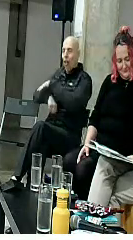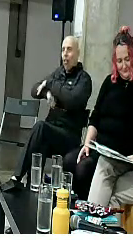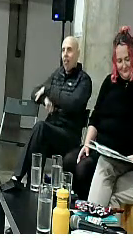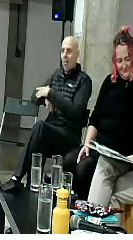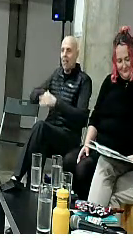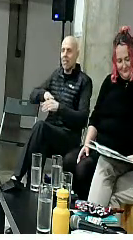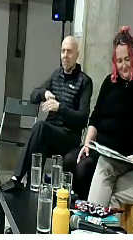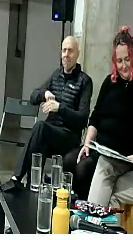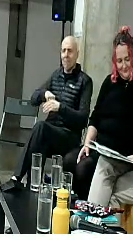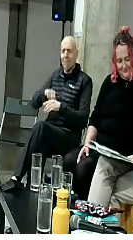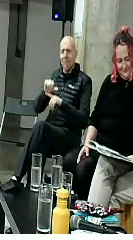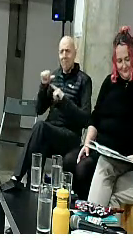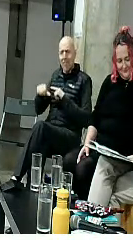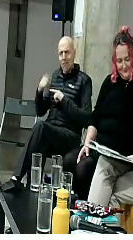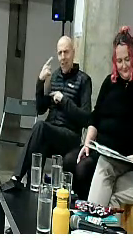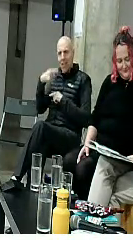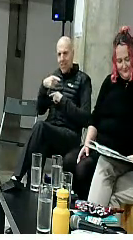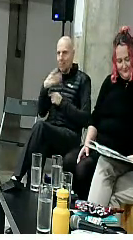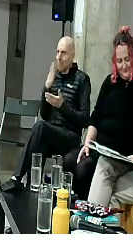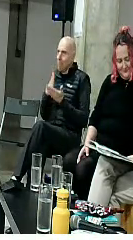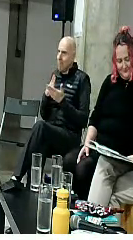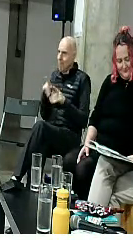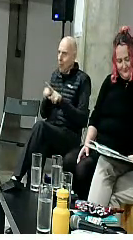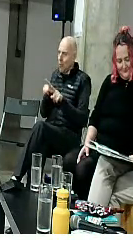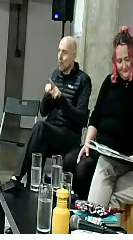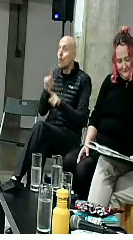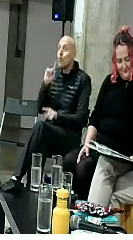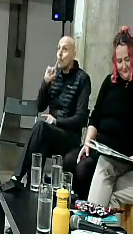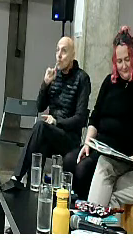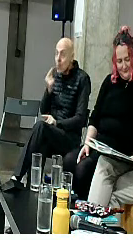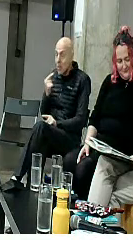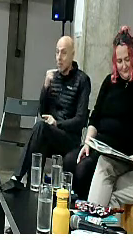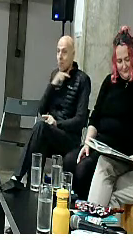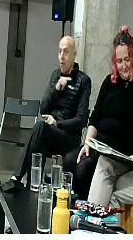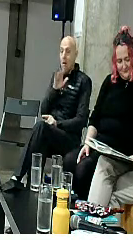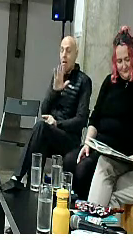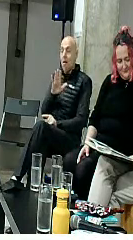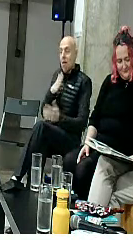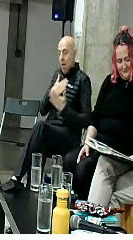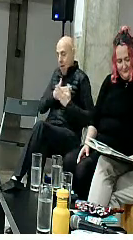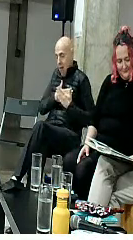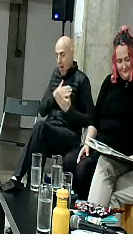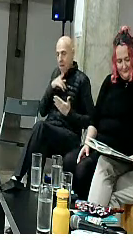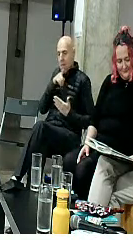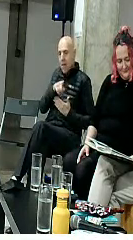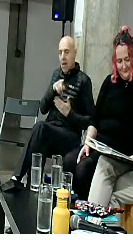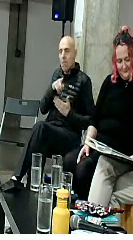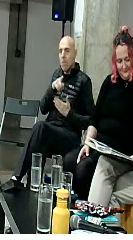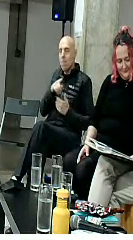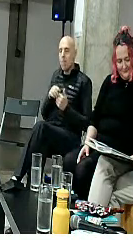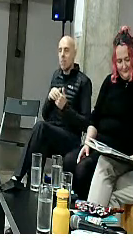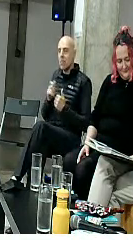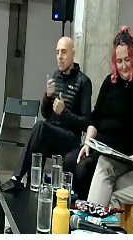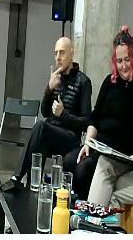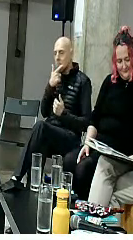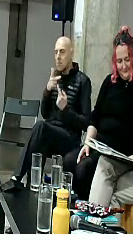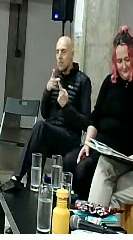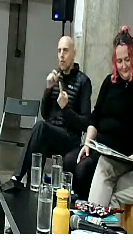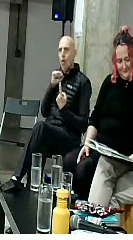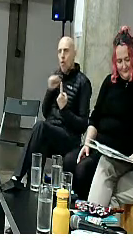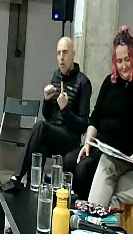I realized he was also the sweetest boy ever. I loved Jack for his smile, his